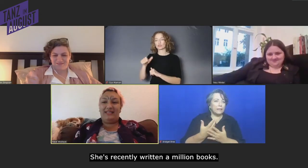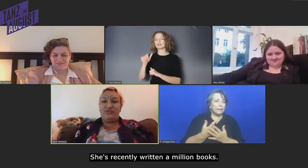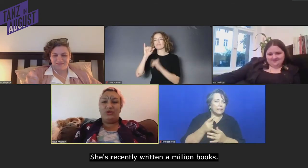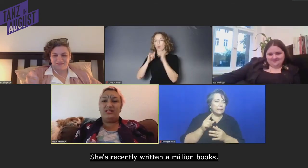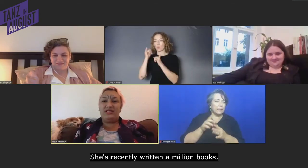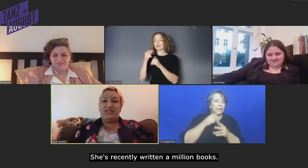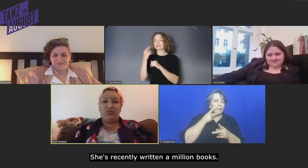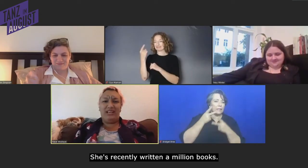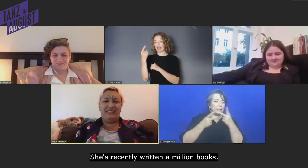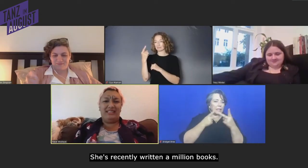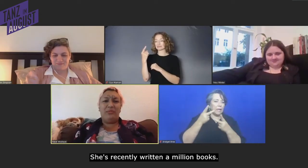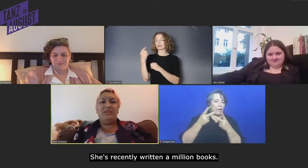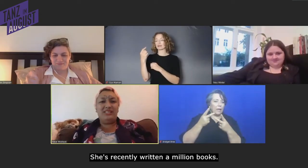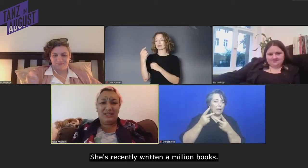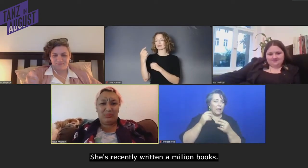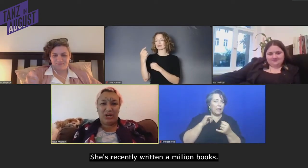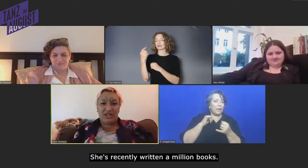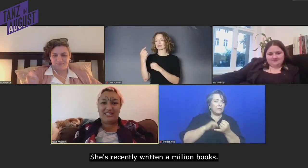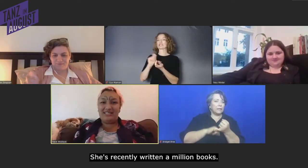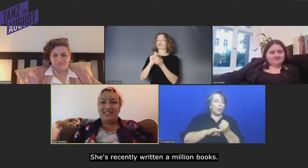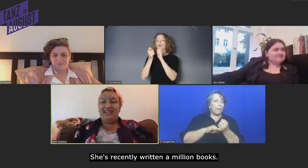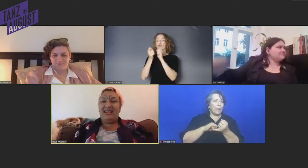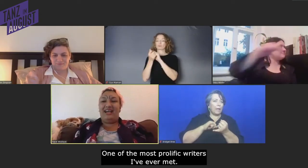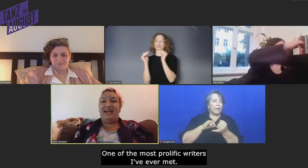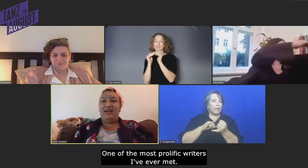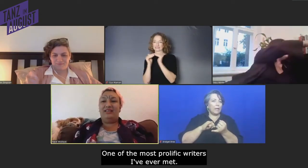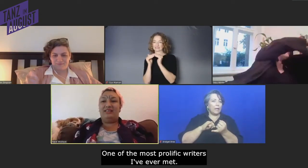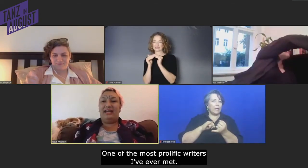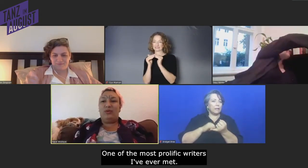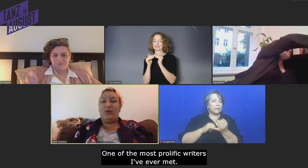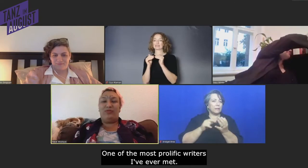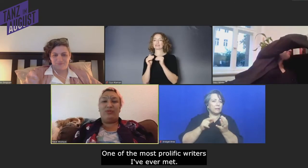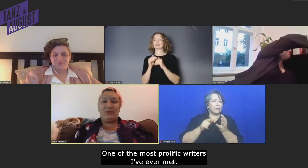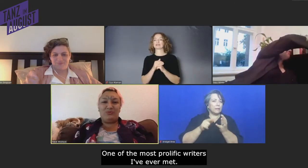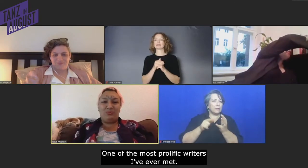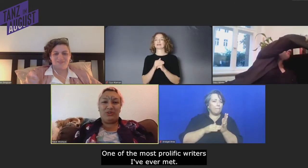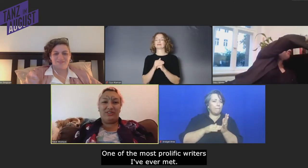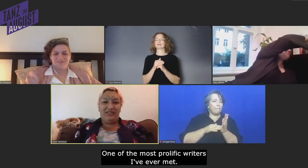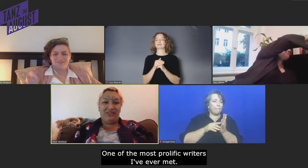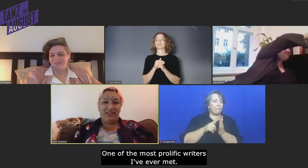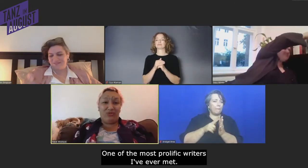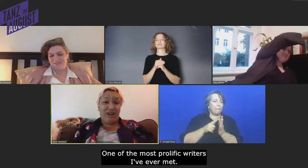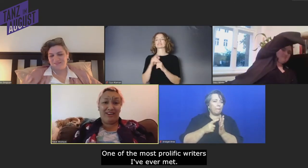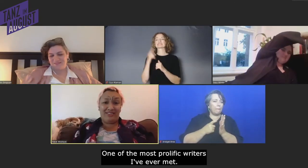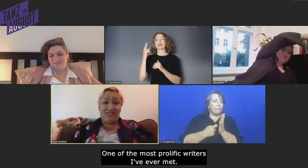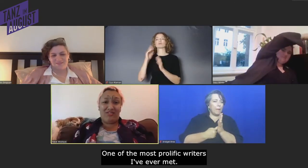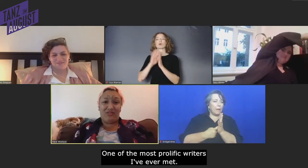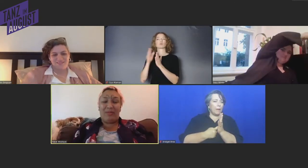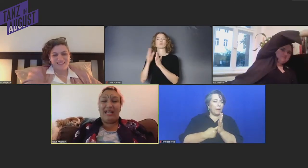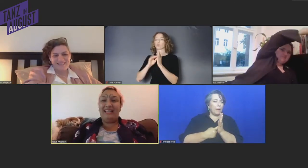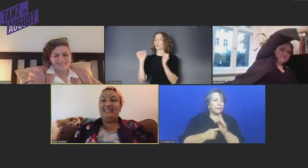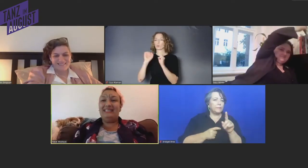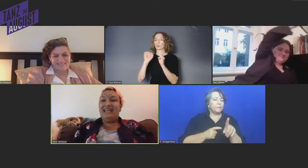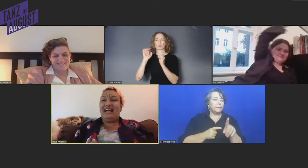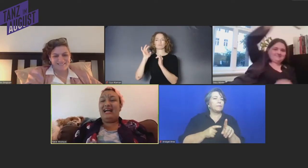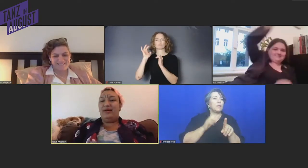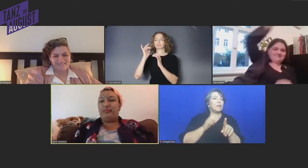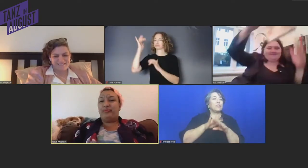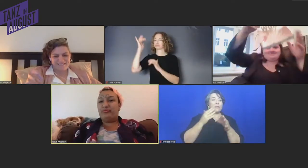has recently written like 1 million books, like one of the most prolific writers I've ever met.